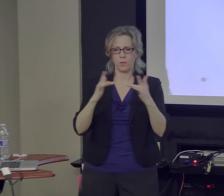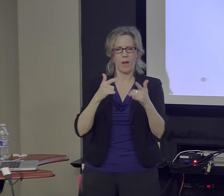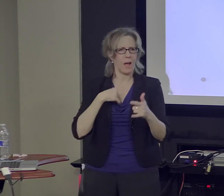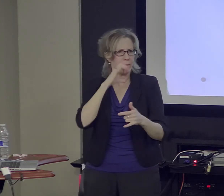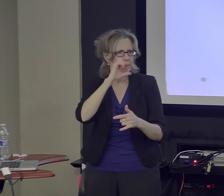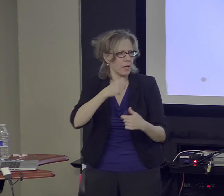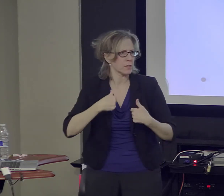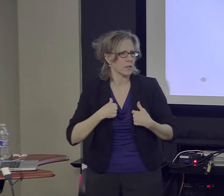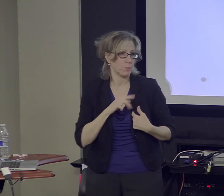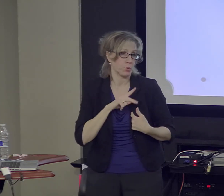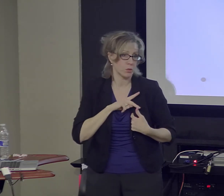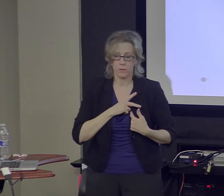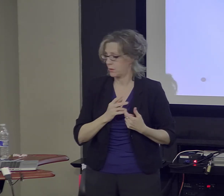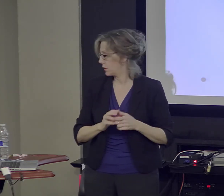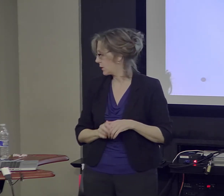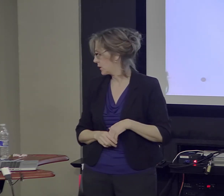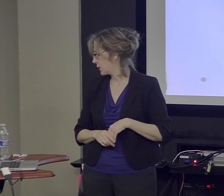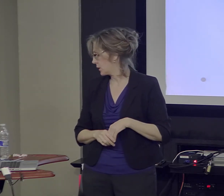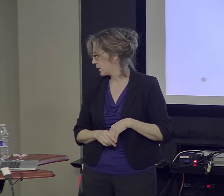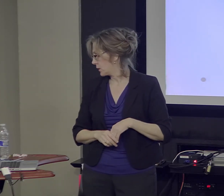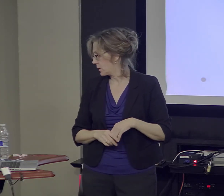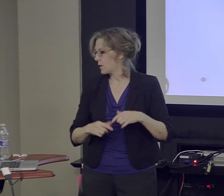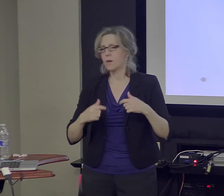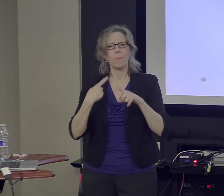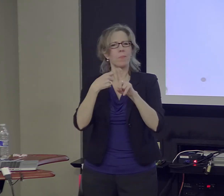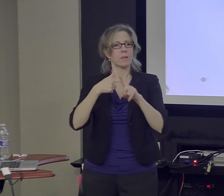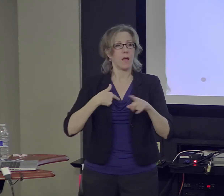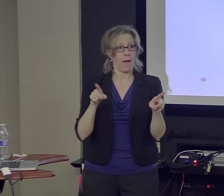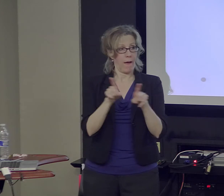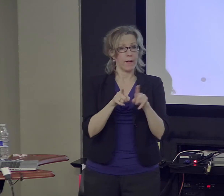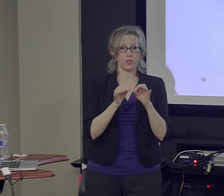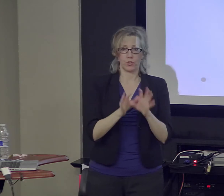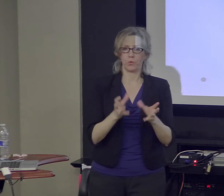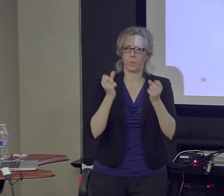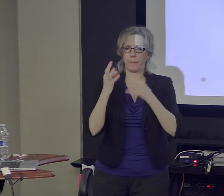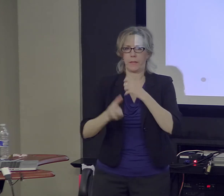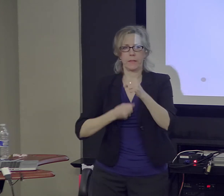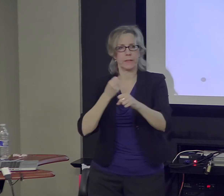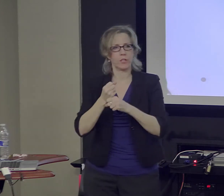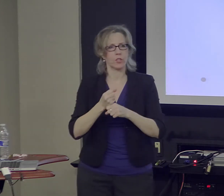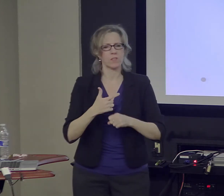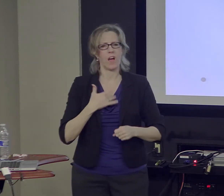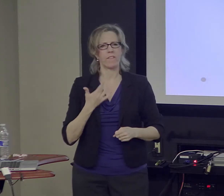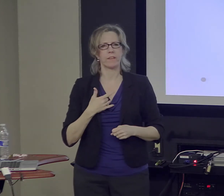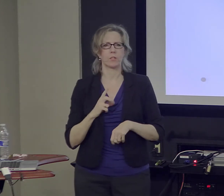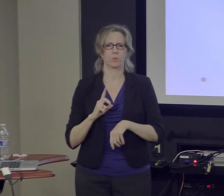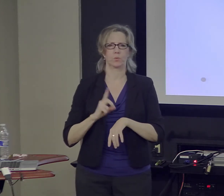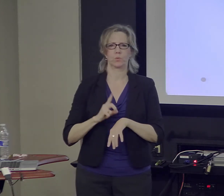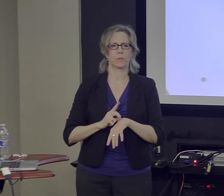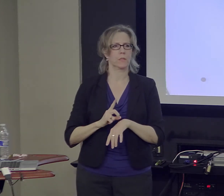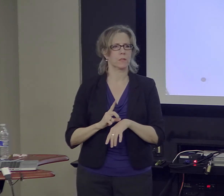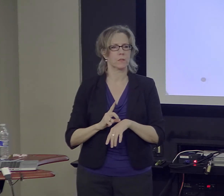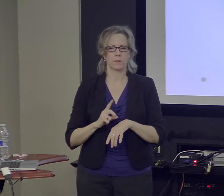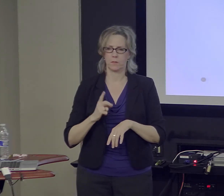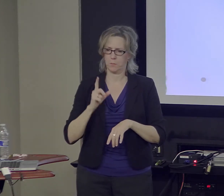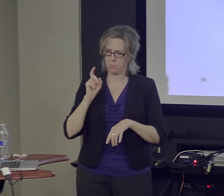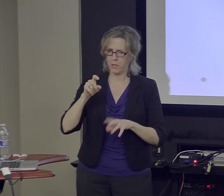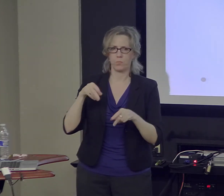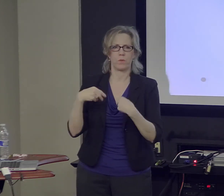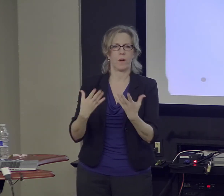happens when those from different languages come together and how they connect, and how they connect their languages.